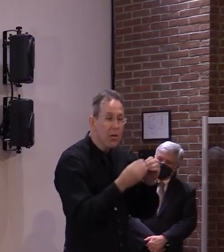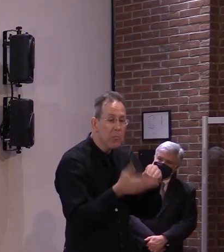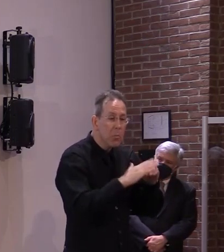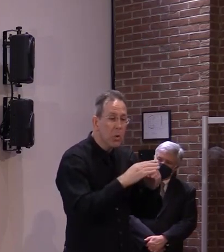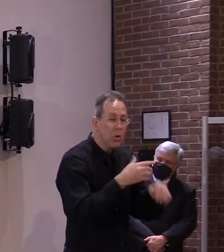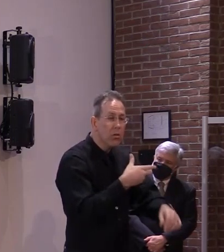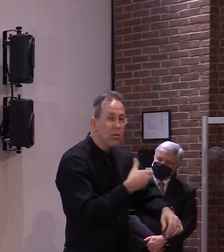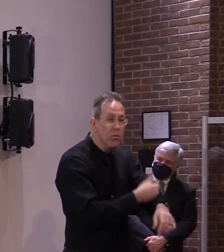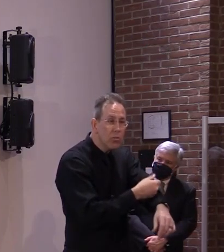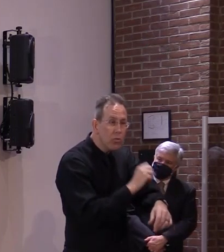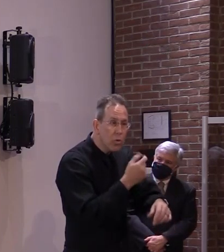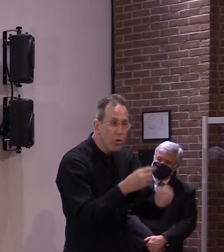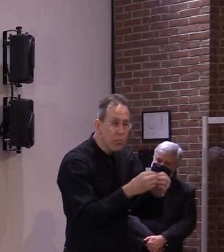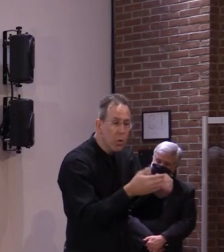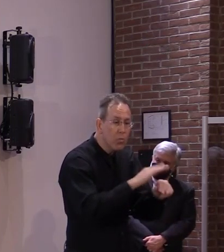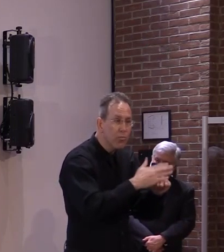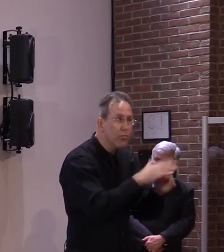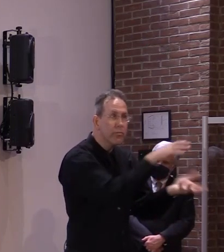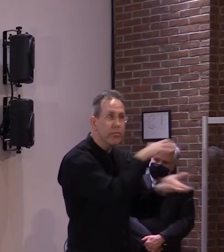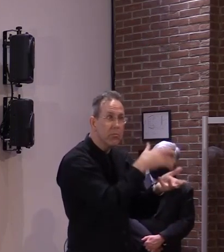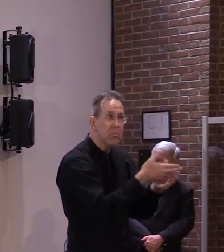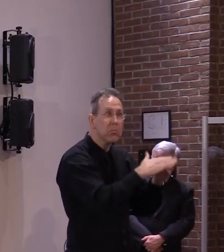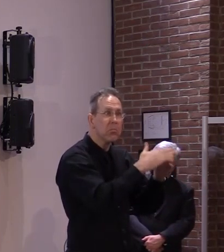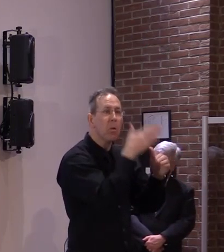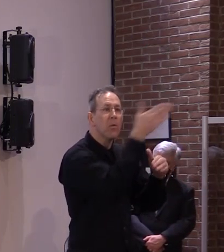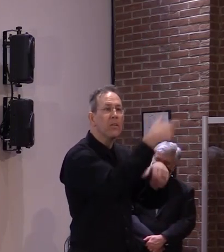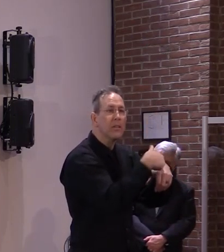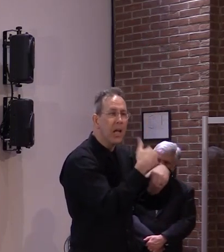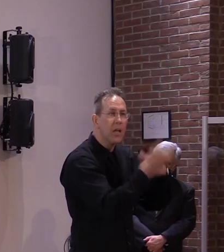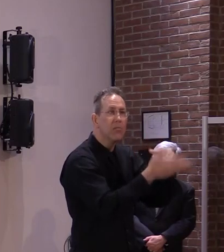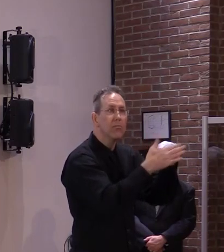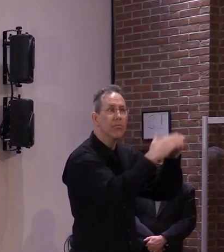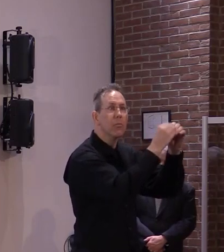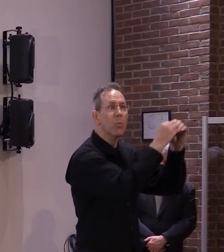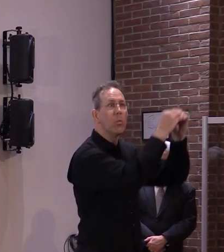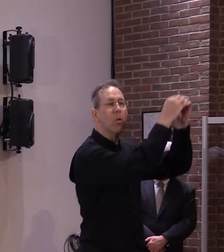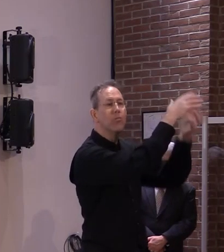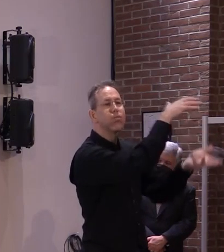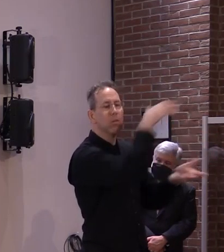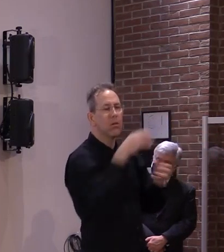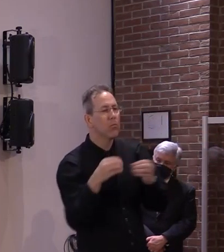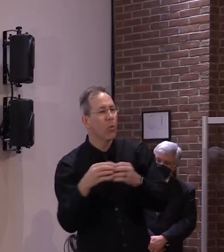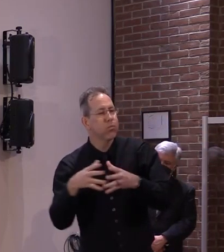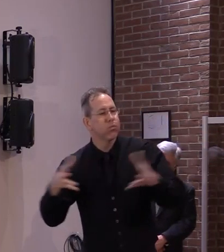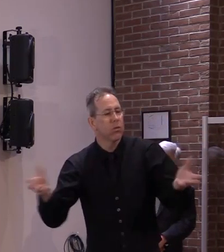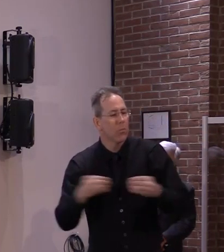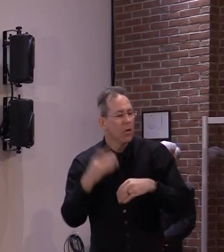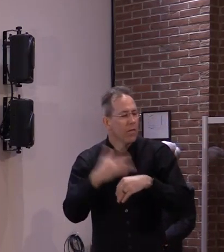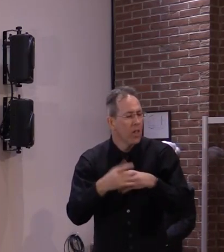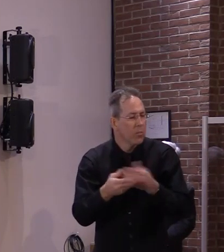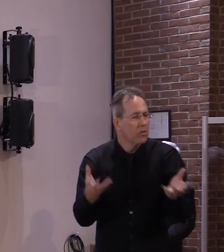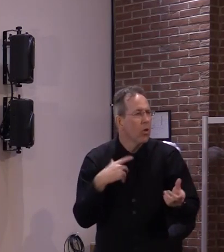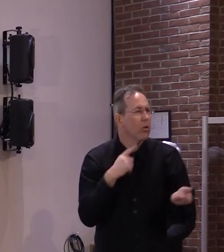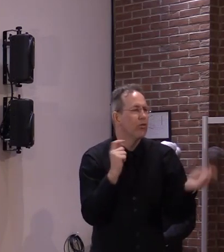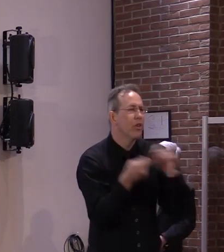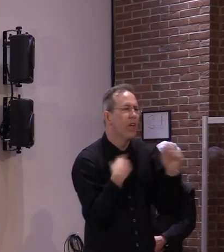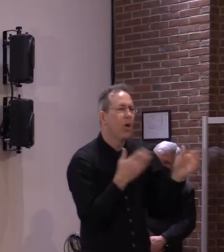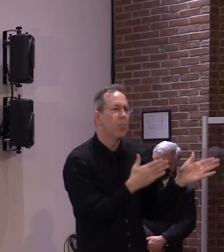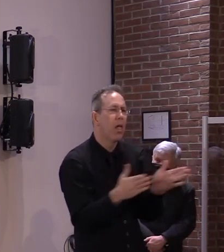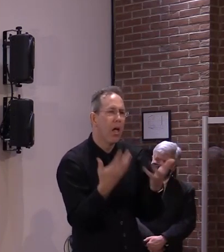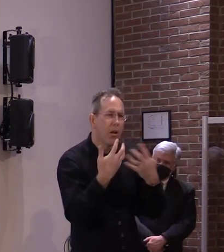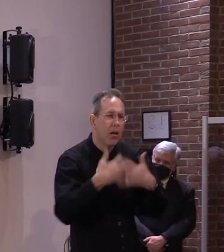week basis. So. Again, good news for us, and the strategy we're using today is working, and I